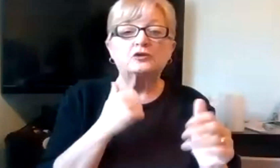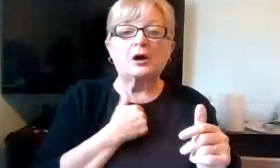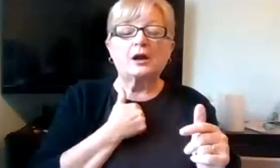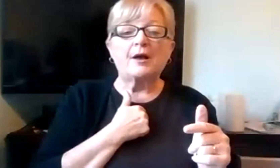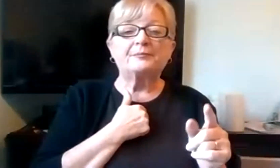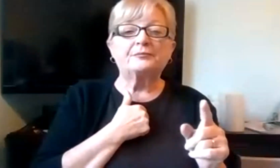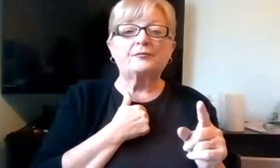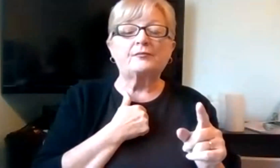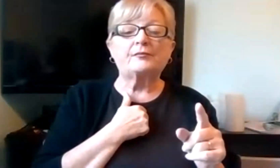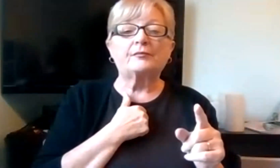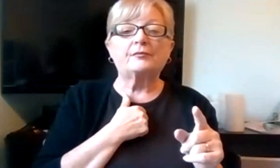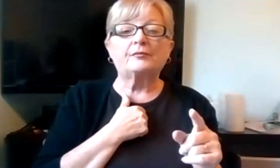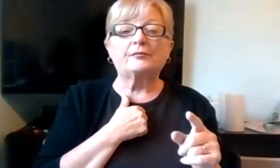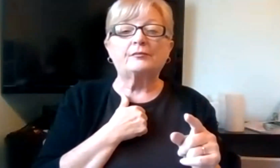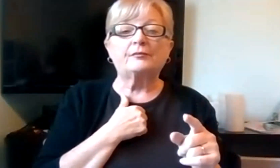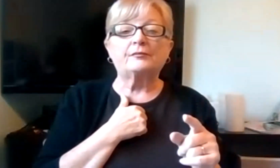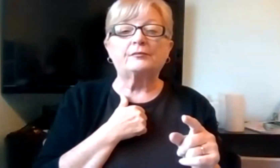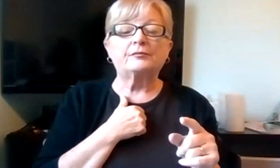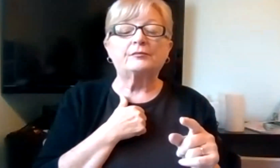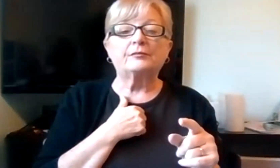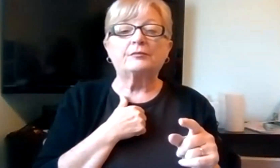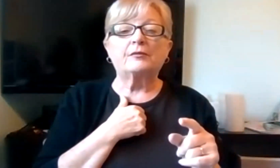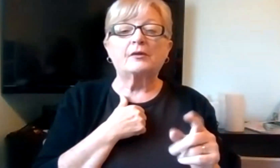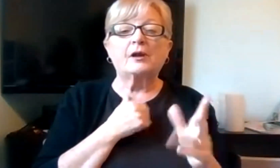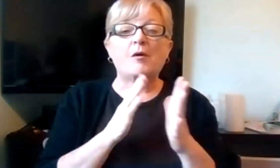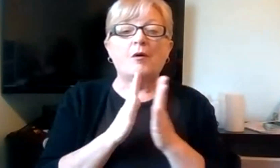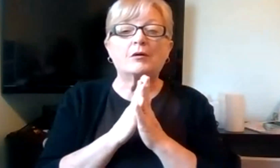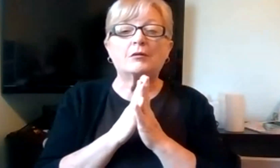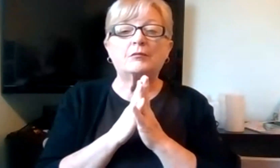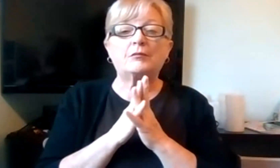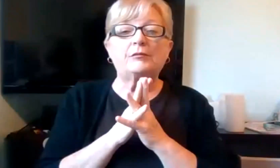I'll get this. I'm